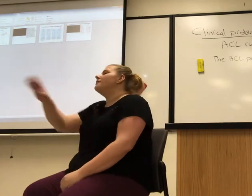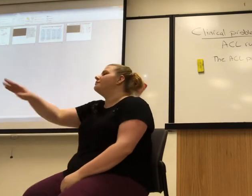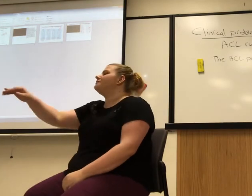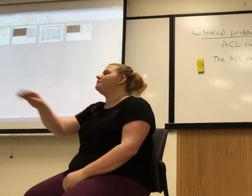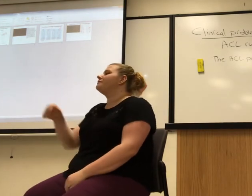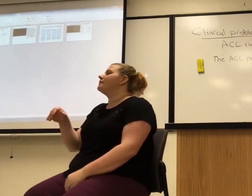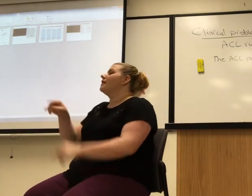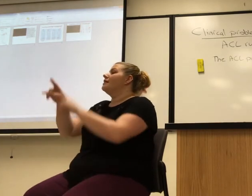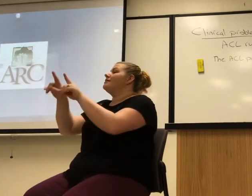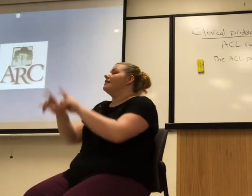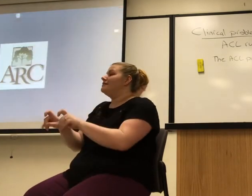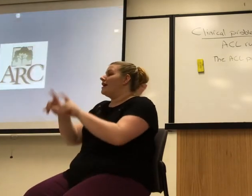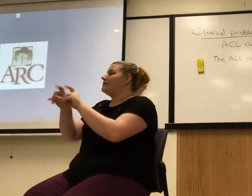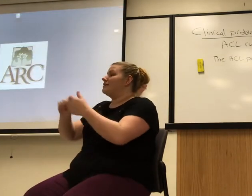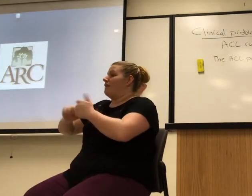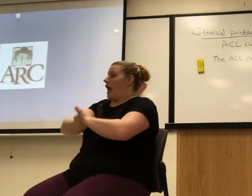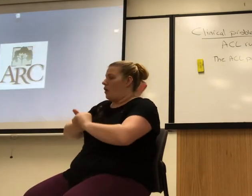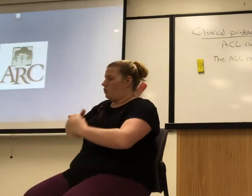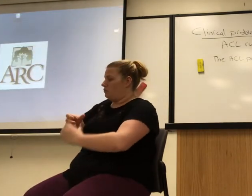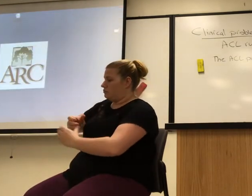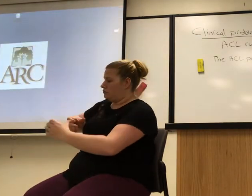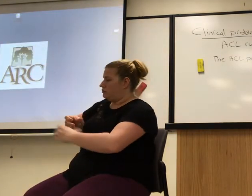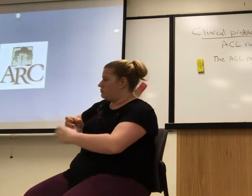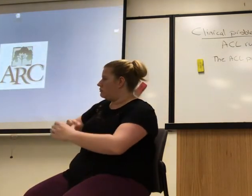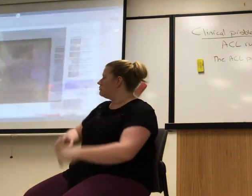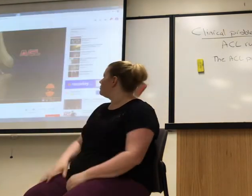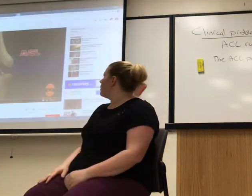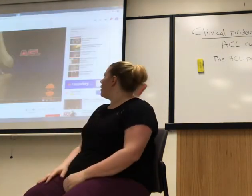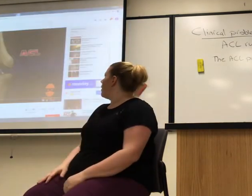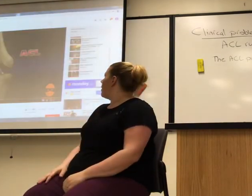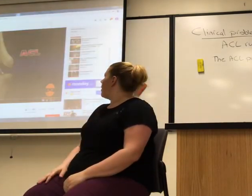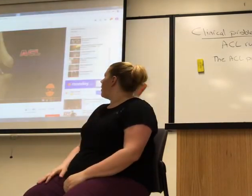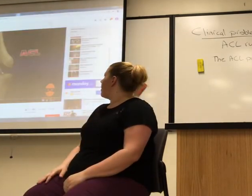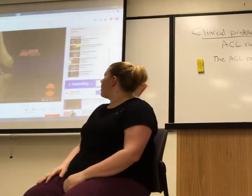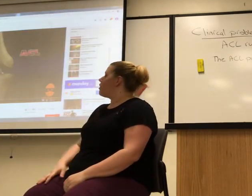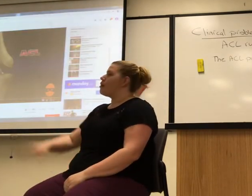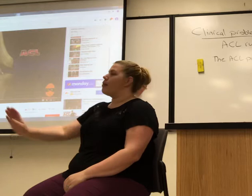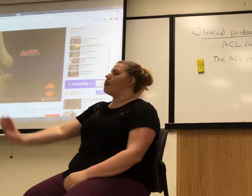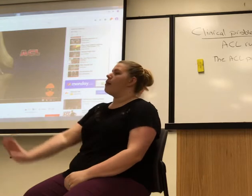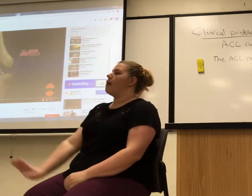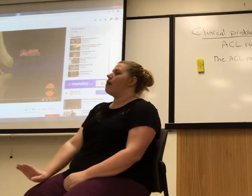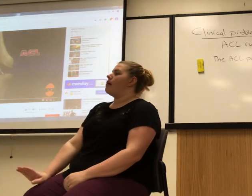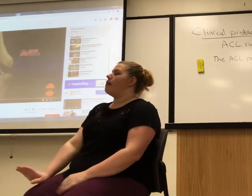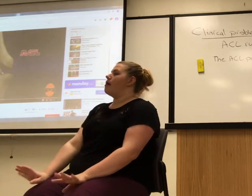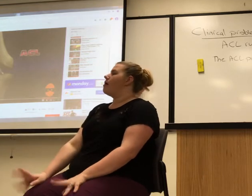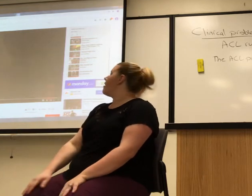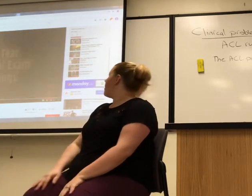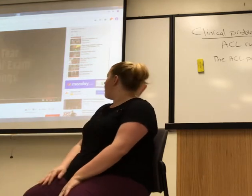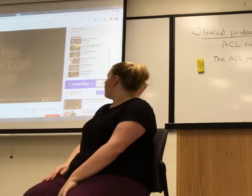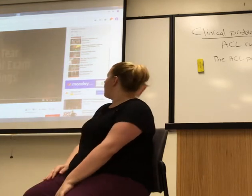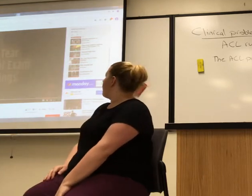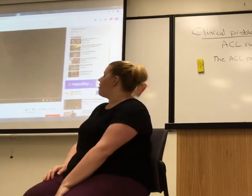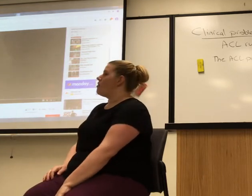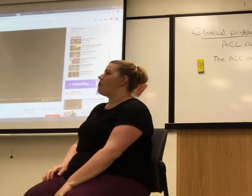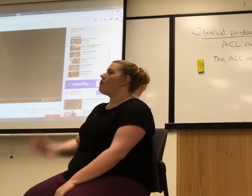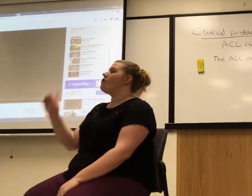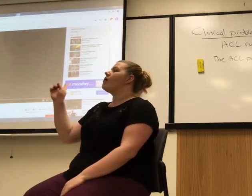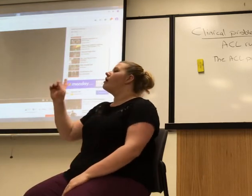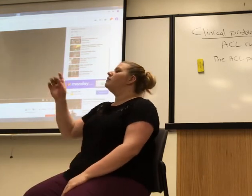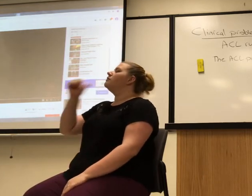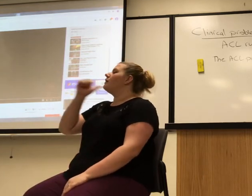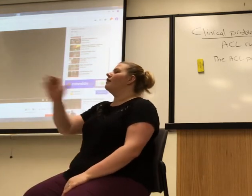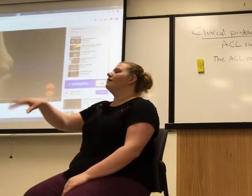I noticed that the clips that I embedded didn't work on this computer, so I went to YouTube there. This guy gives a few tests.